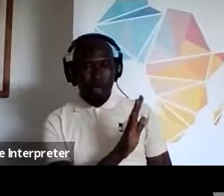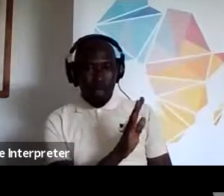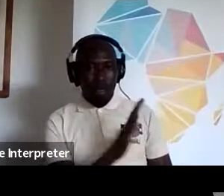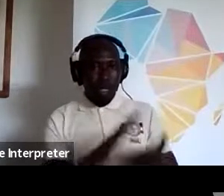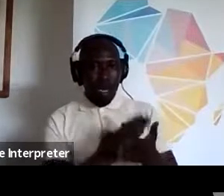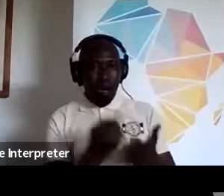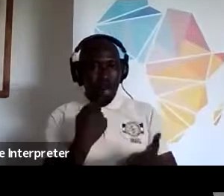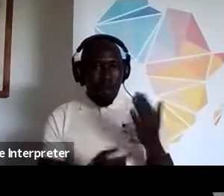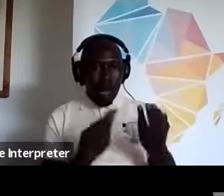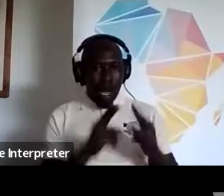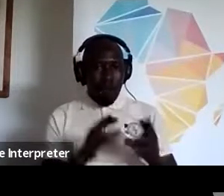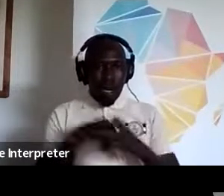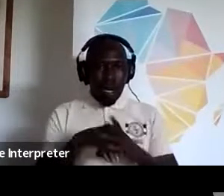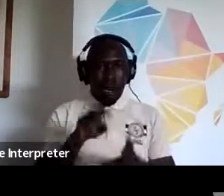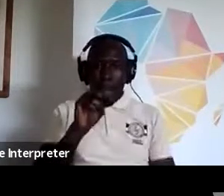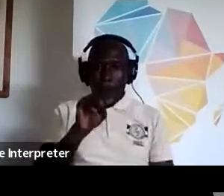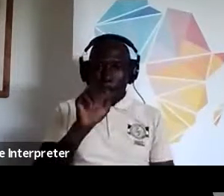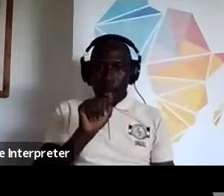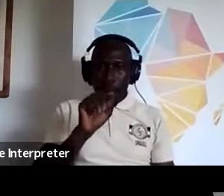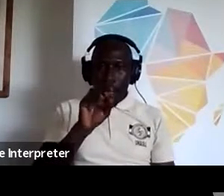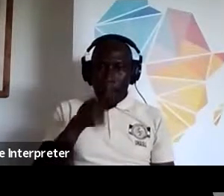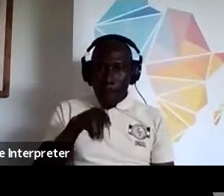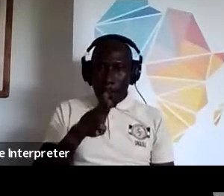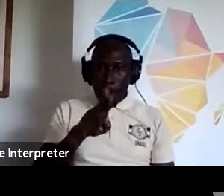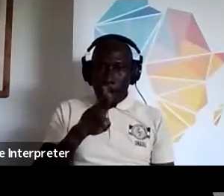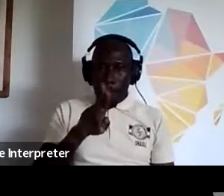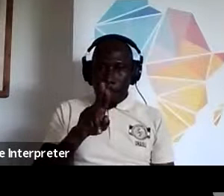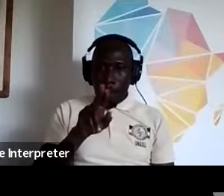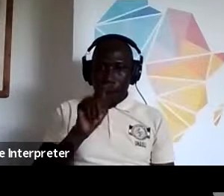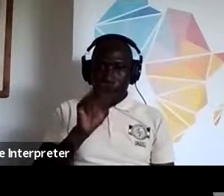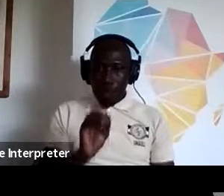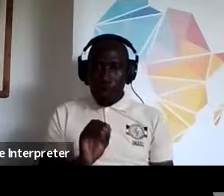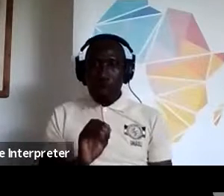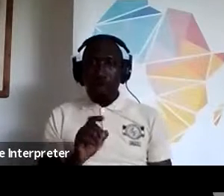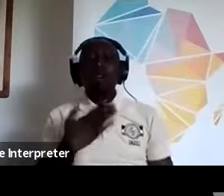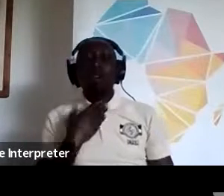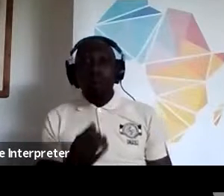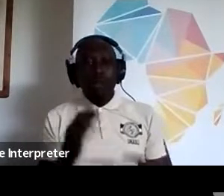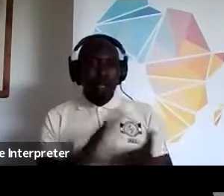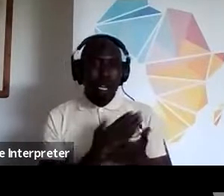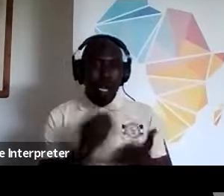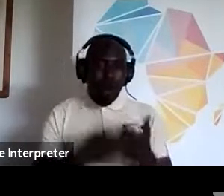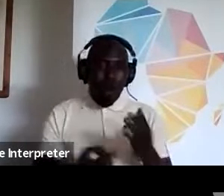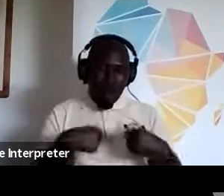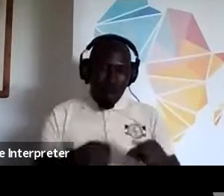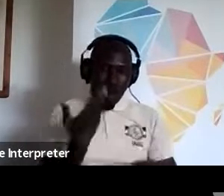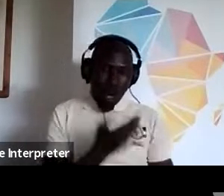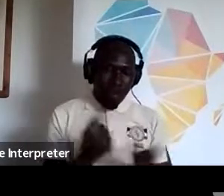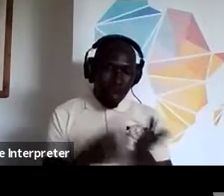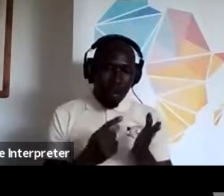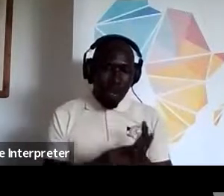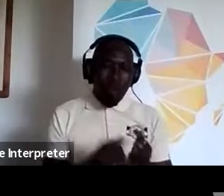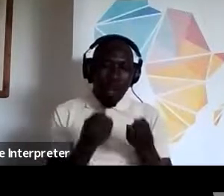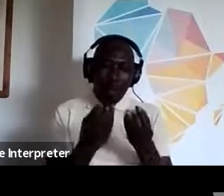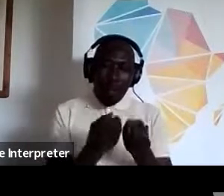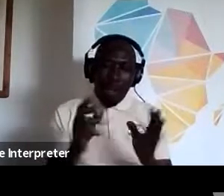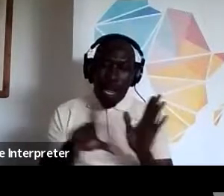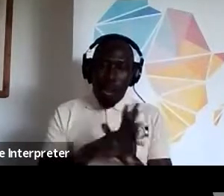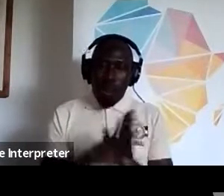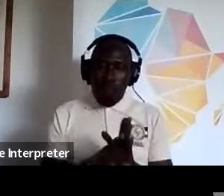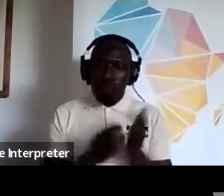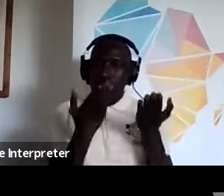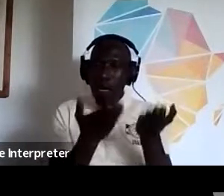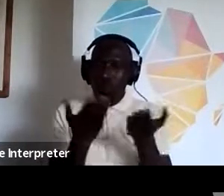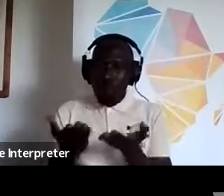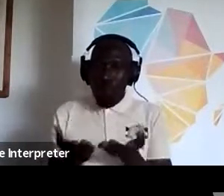Maputo. And I want to share a bit about Uganda, and I want to agree with you that at least we have a lot of laws in place. And I